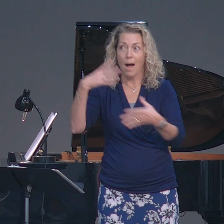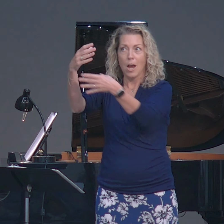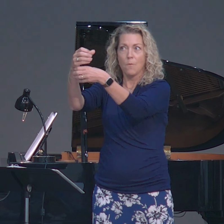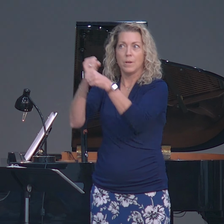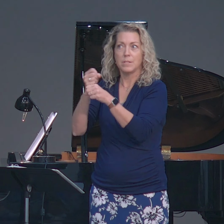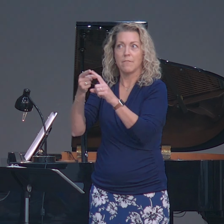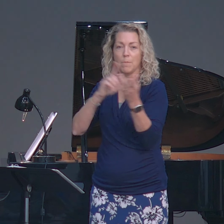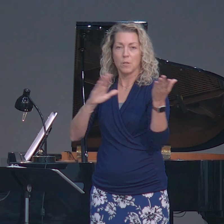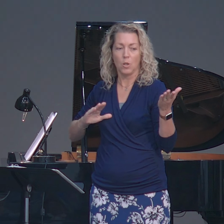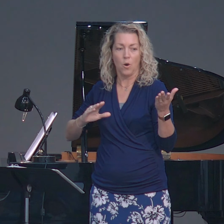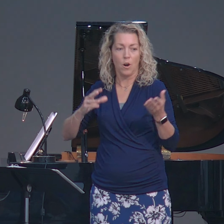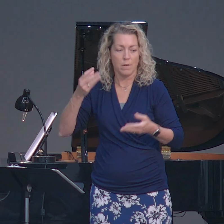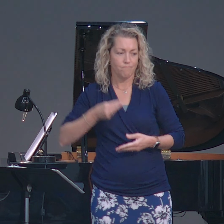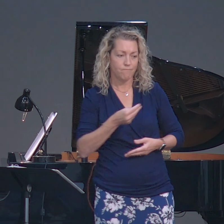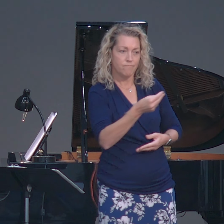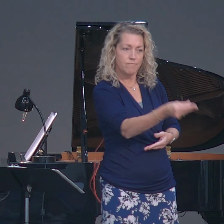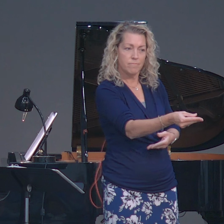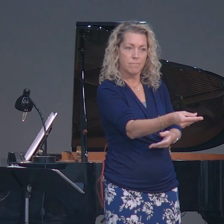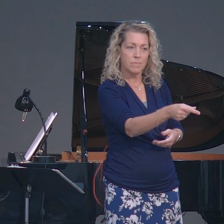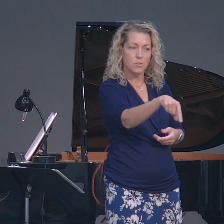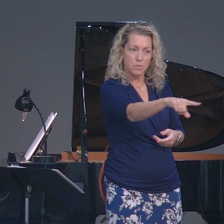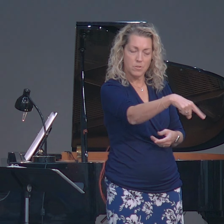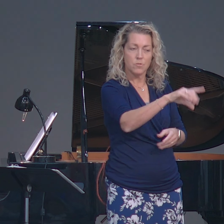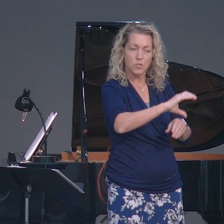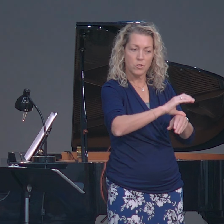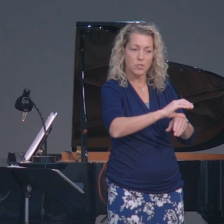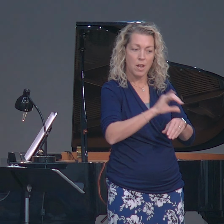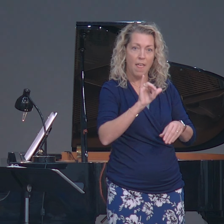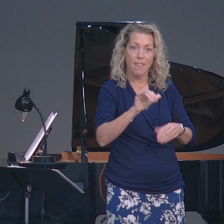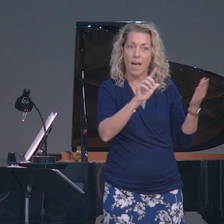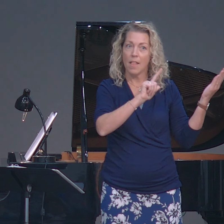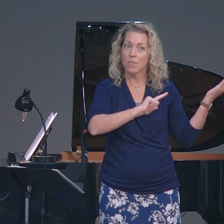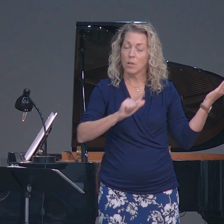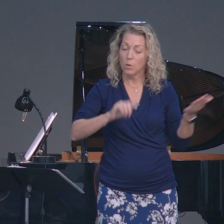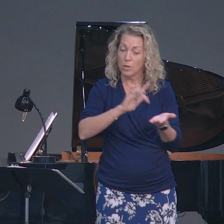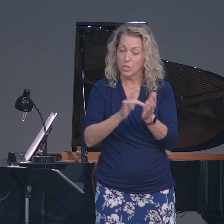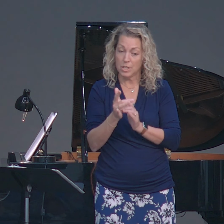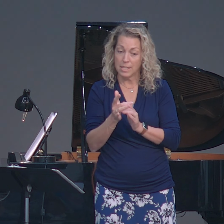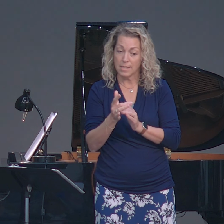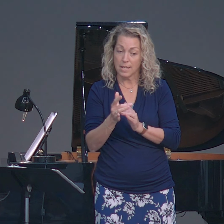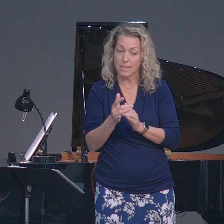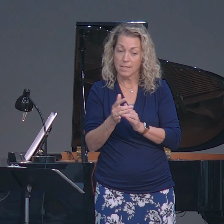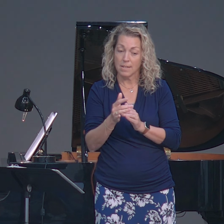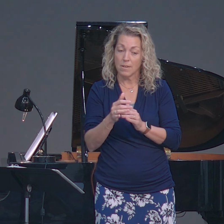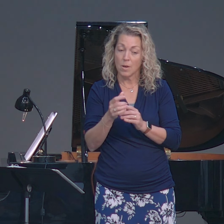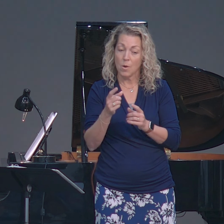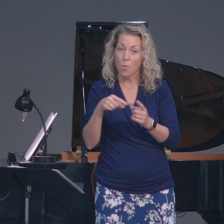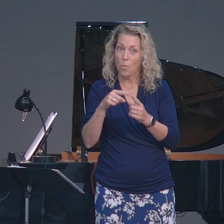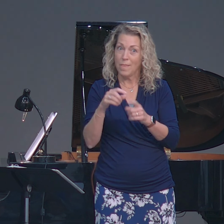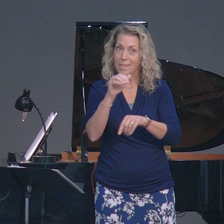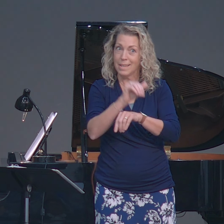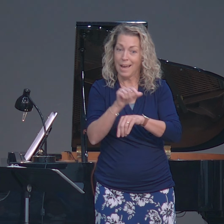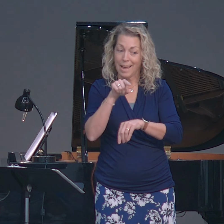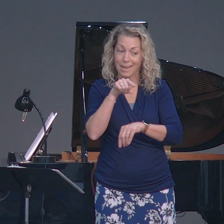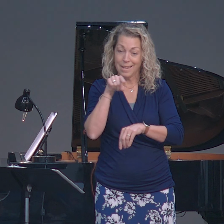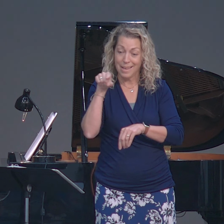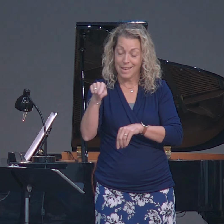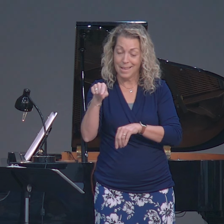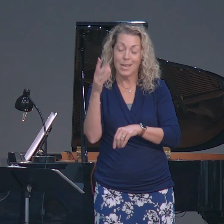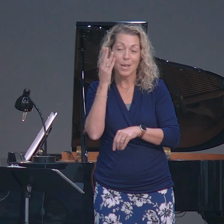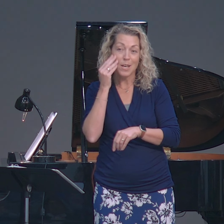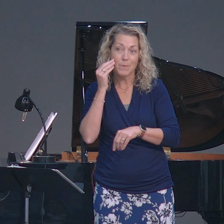the Lord what I also delivered to you, that the Lord Jesus, on the night when he was betrayed, took bread, and when he had given thanks,